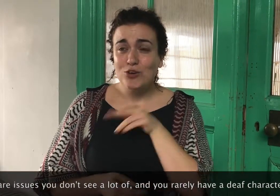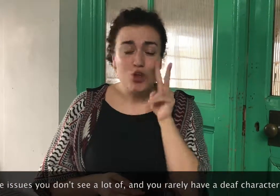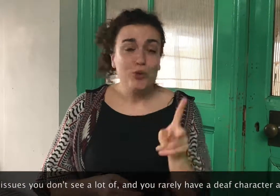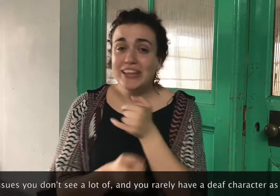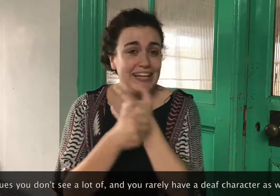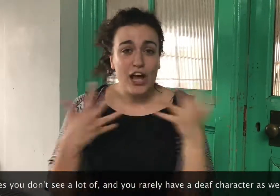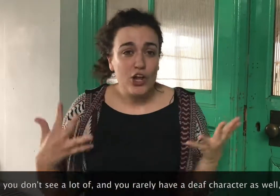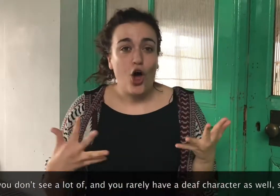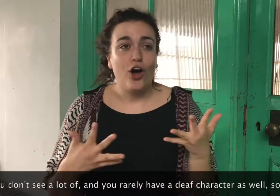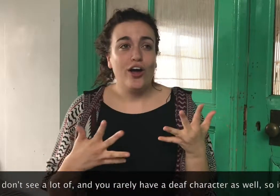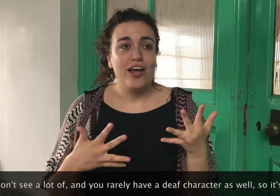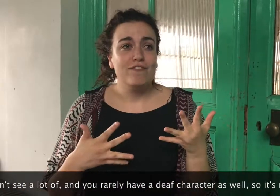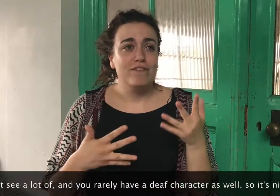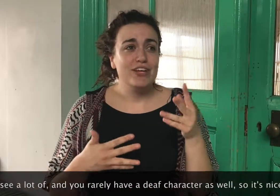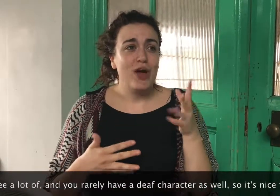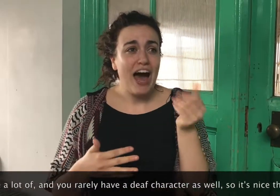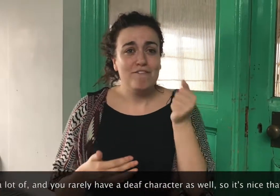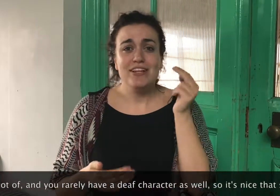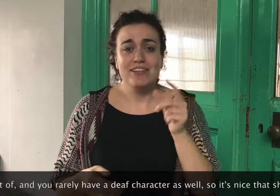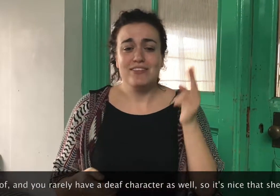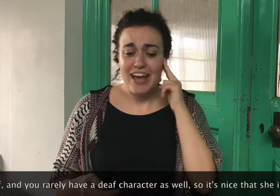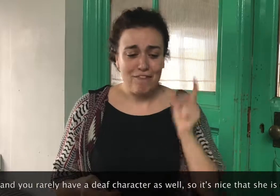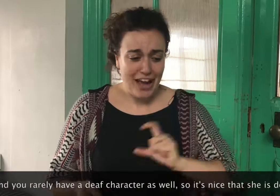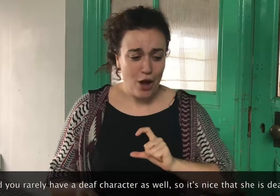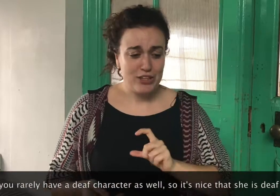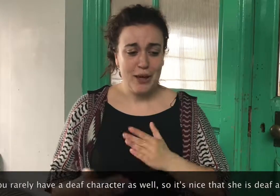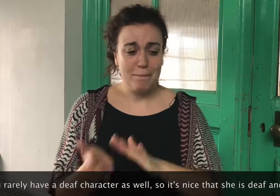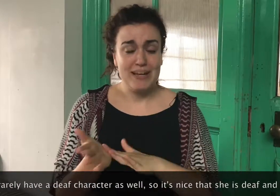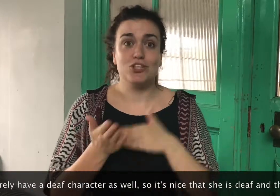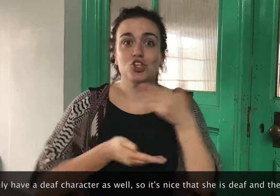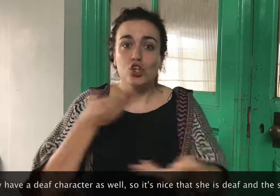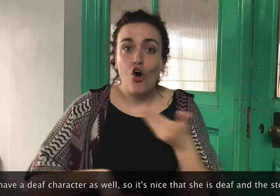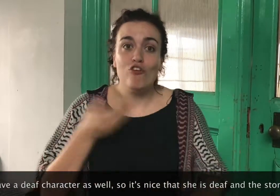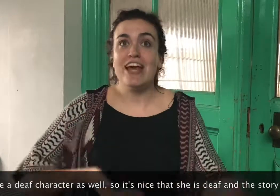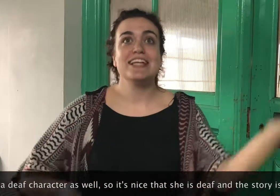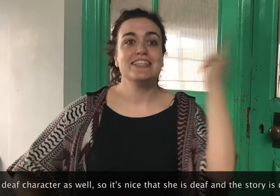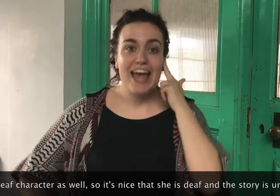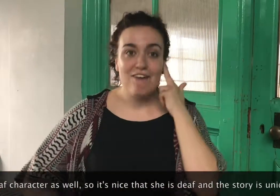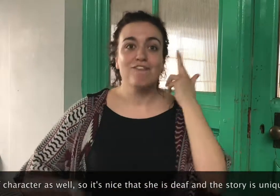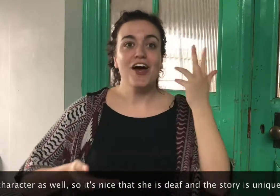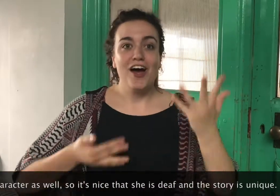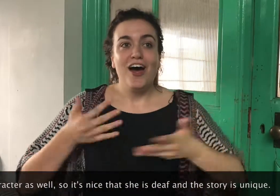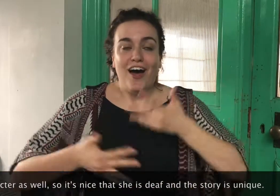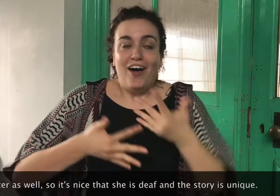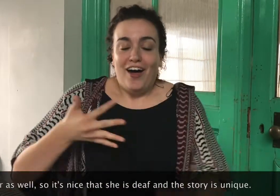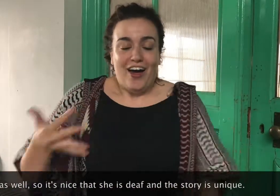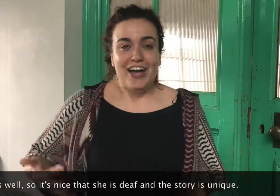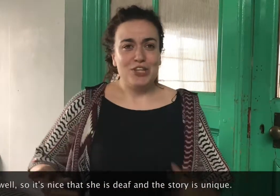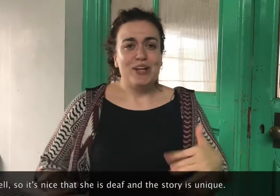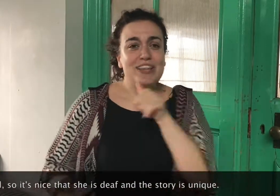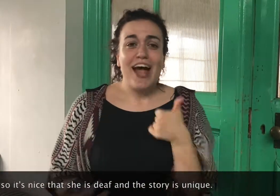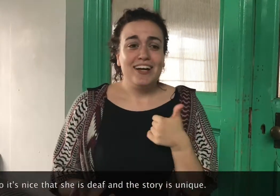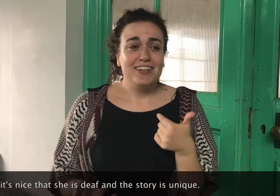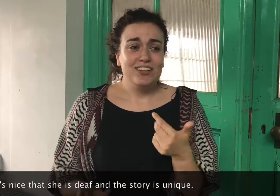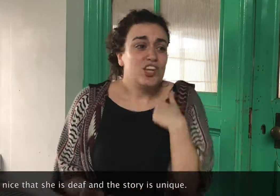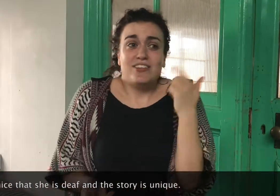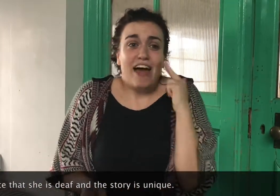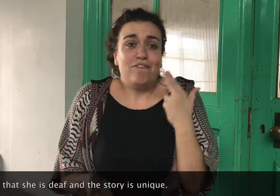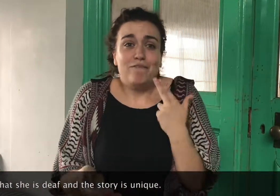Don't think that. But this situation you don't see a lot of. And you really have a deaf